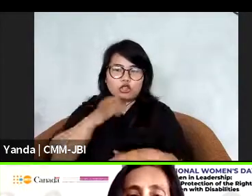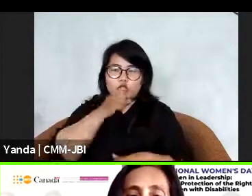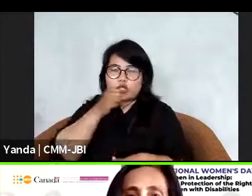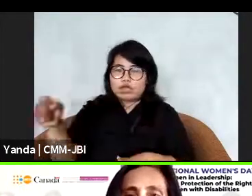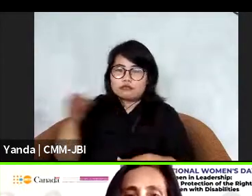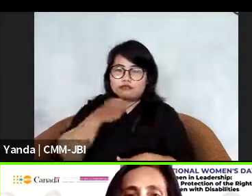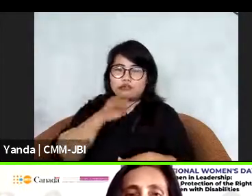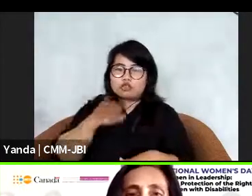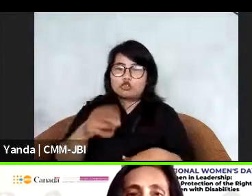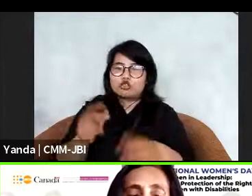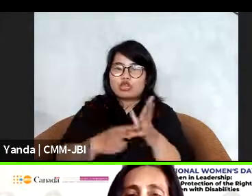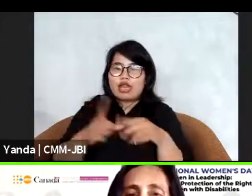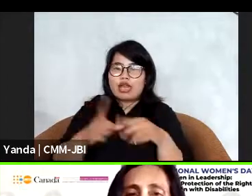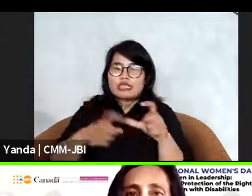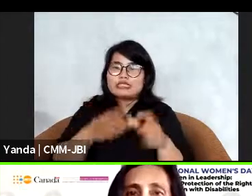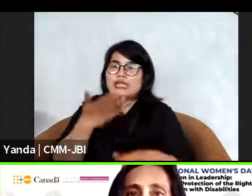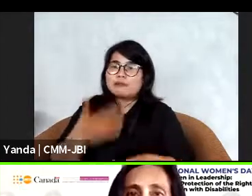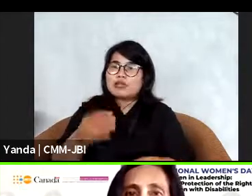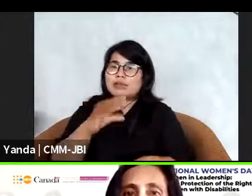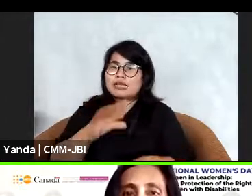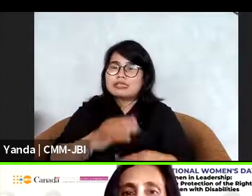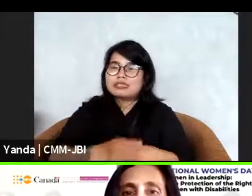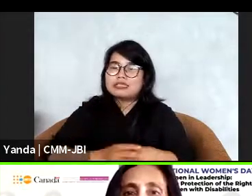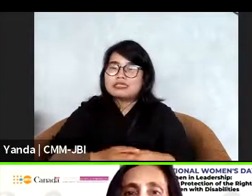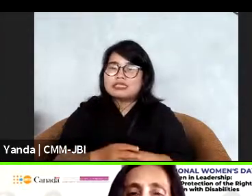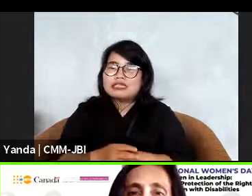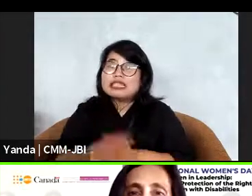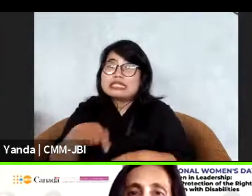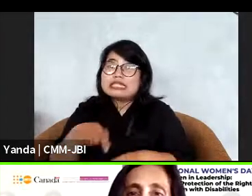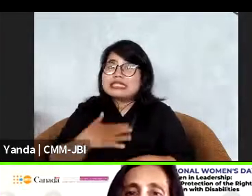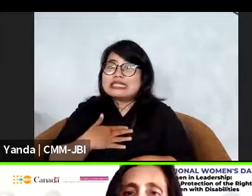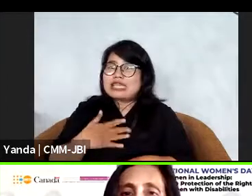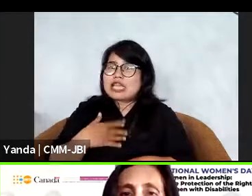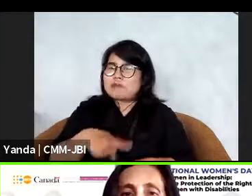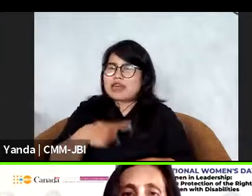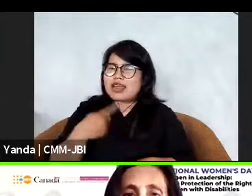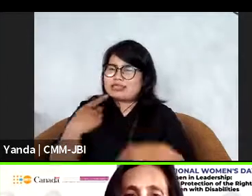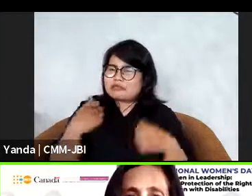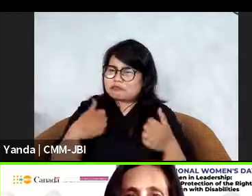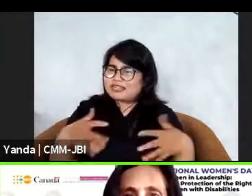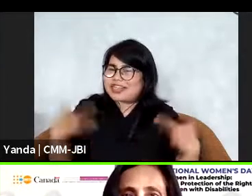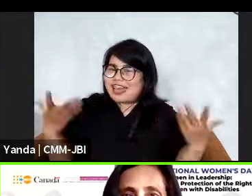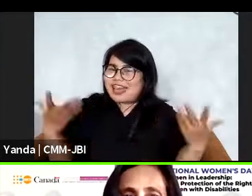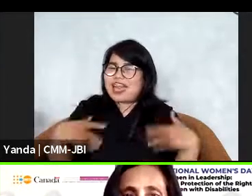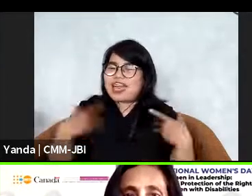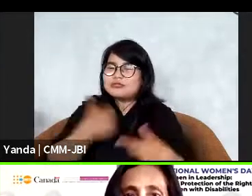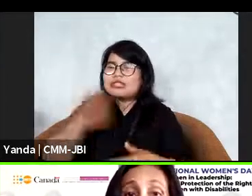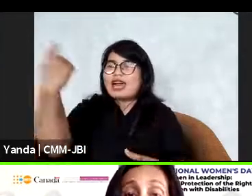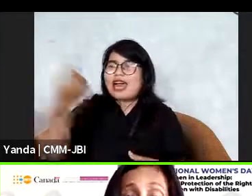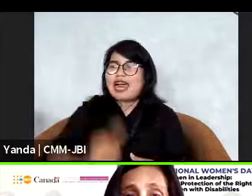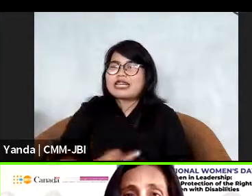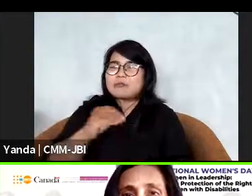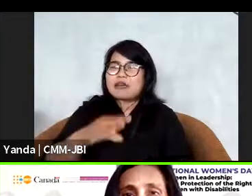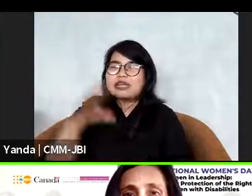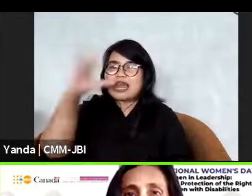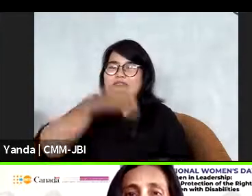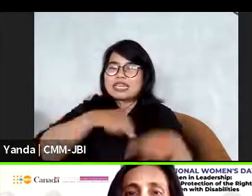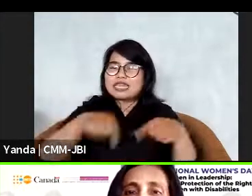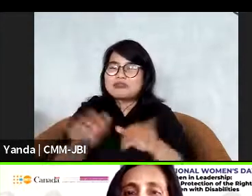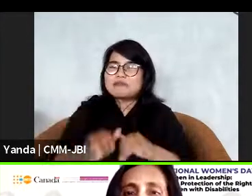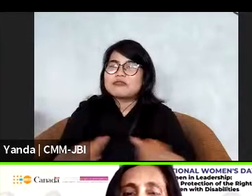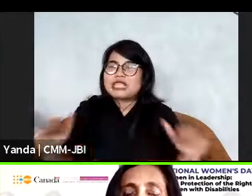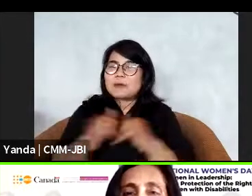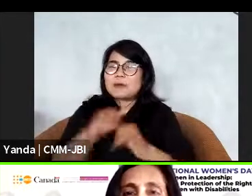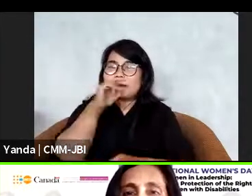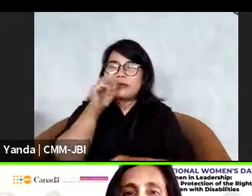pagi I'm very happy to be with you today Celebrity gossip Juli